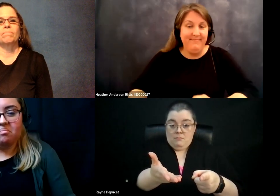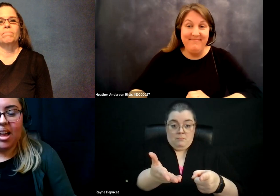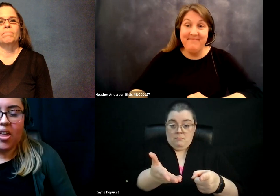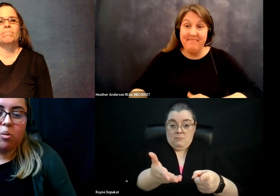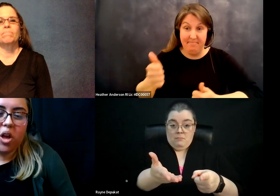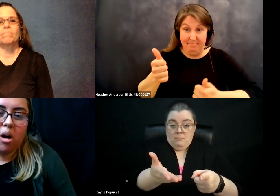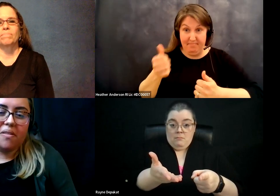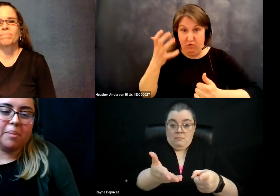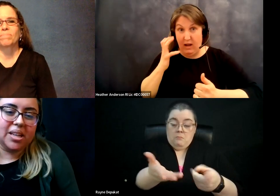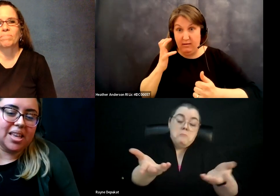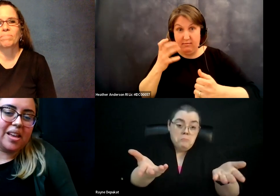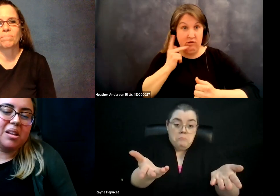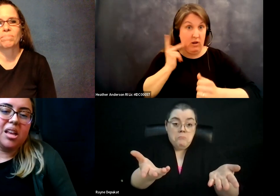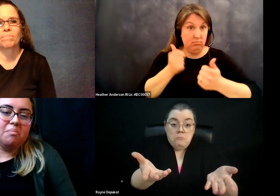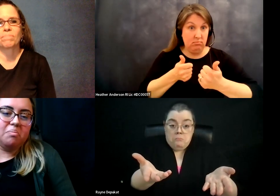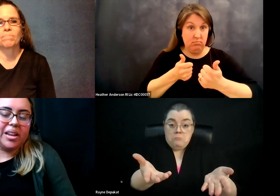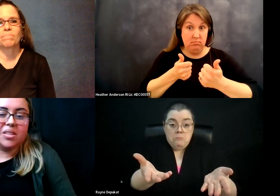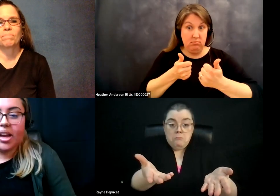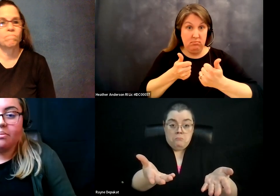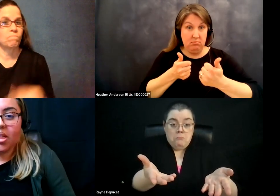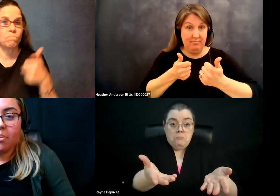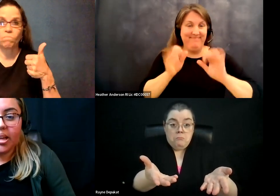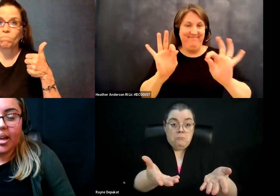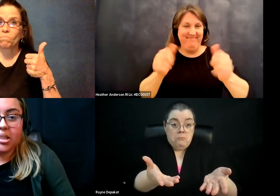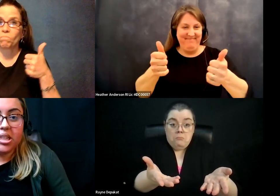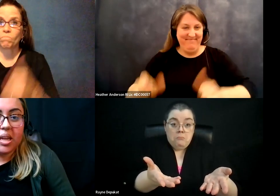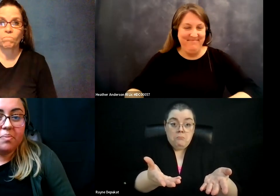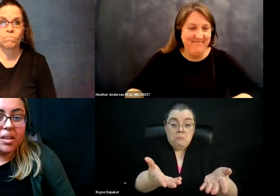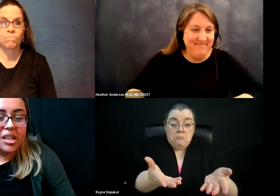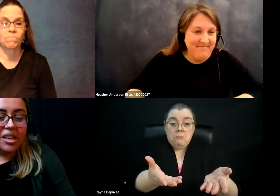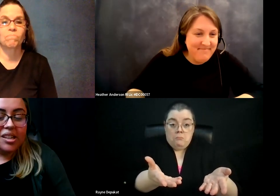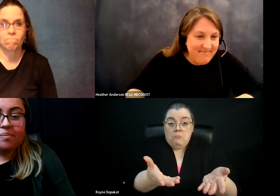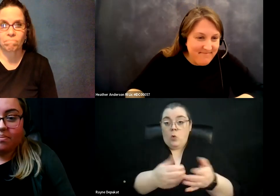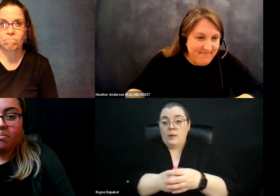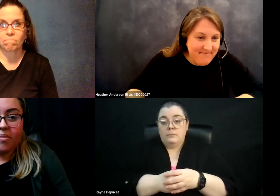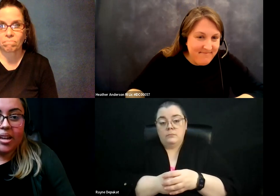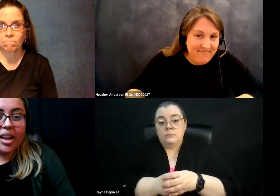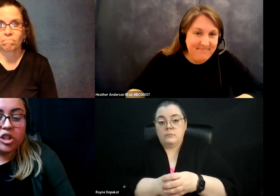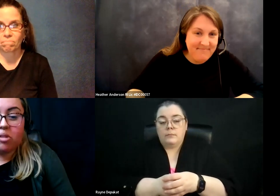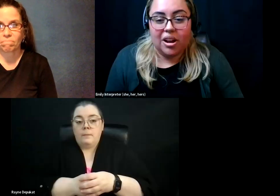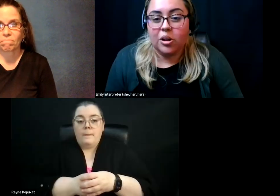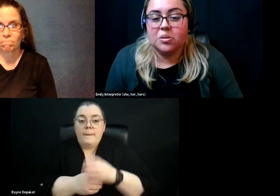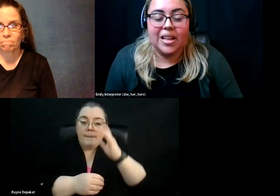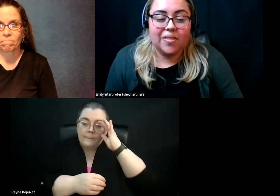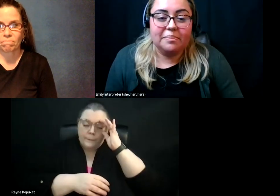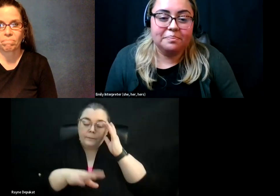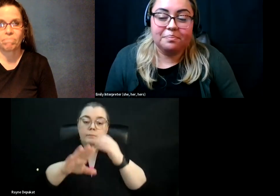Yeah, Heather will go off and Emily stated that that is fine with Emily as the team. And Kendra and Raina also say that's fine.